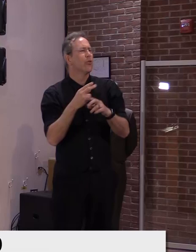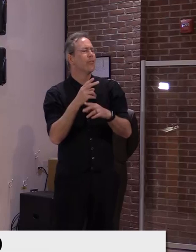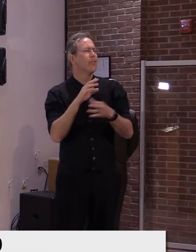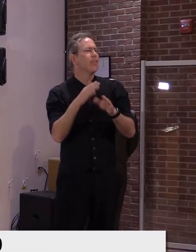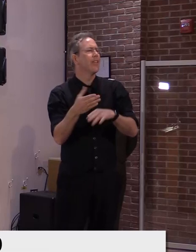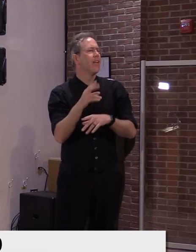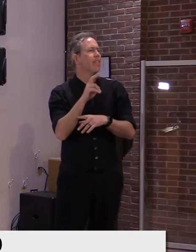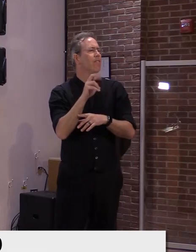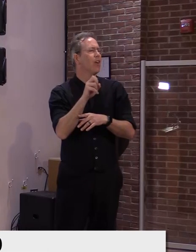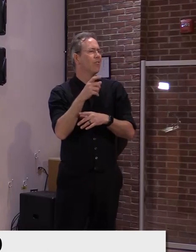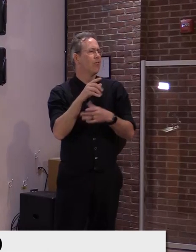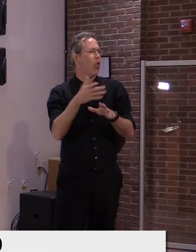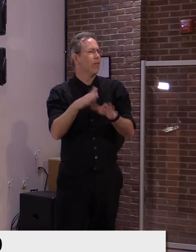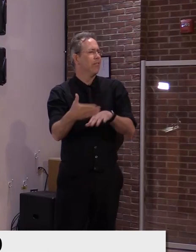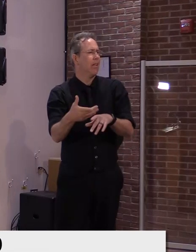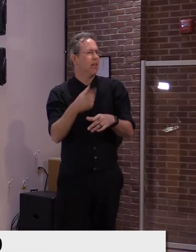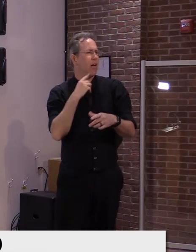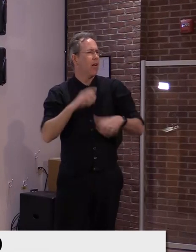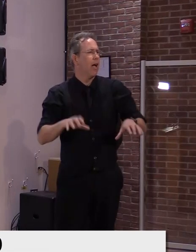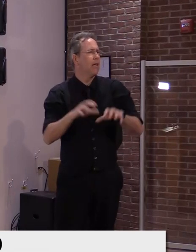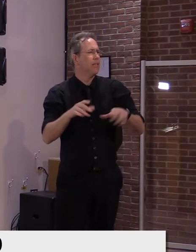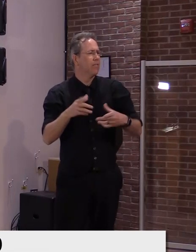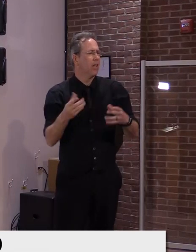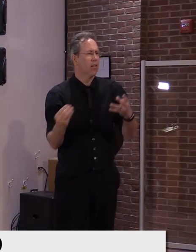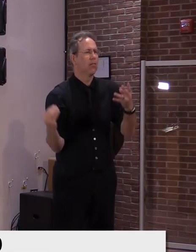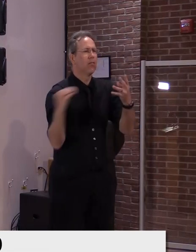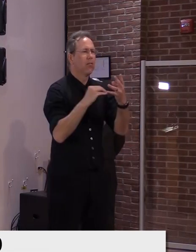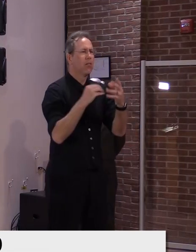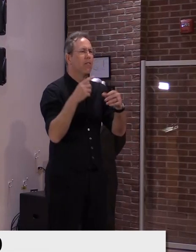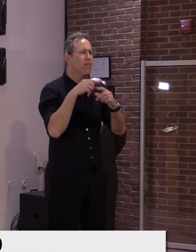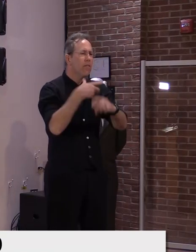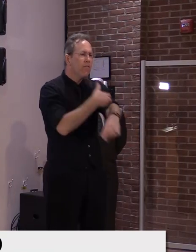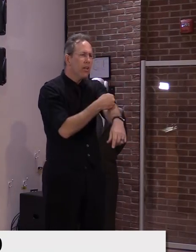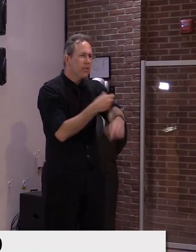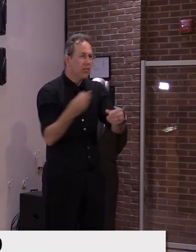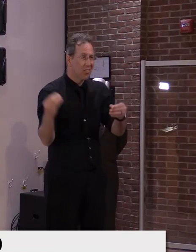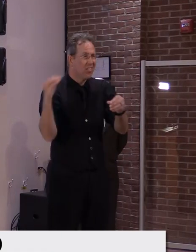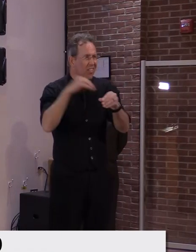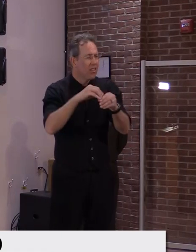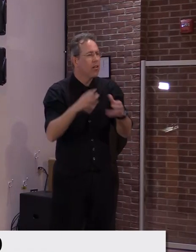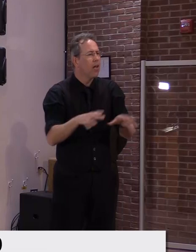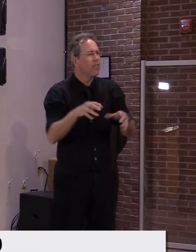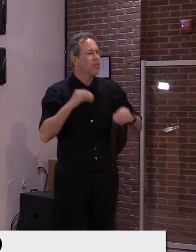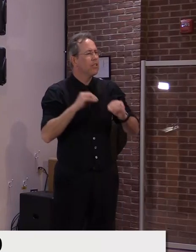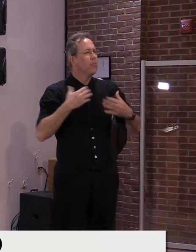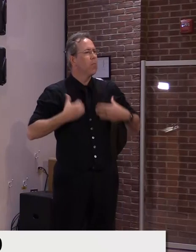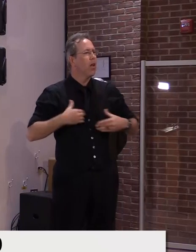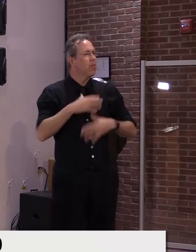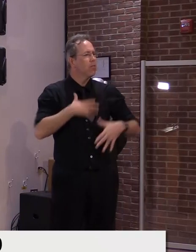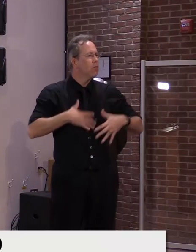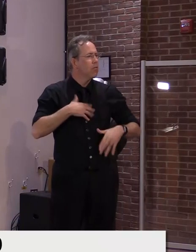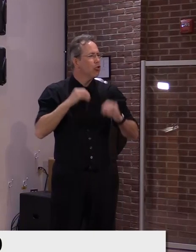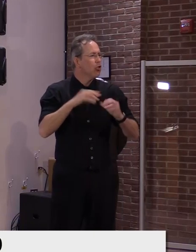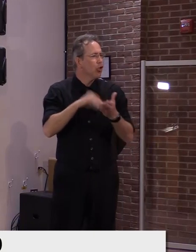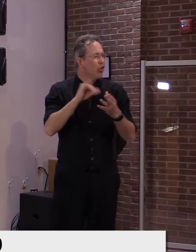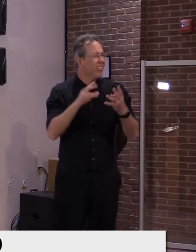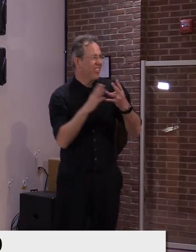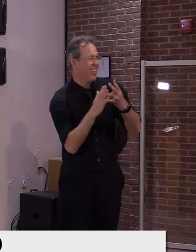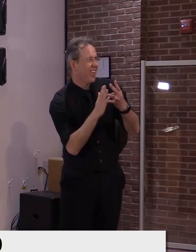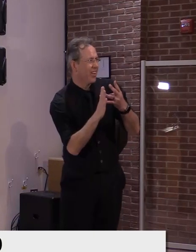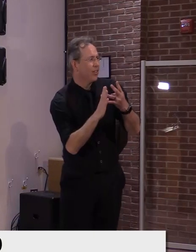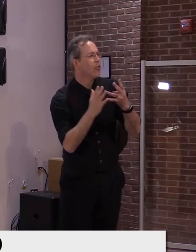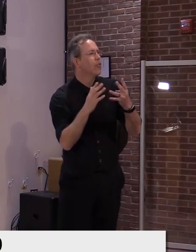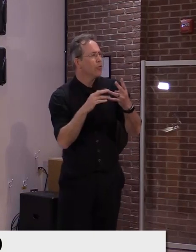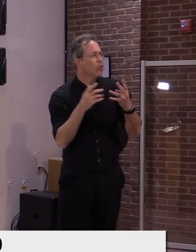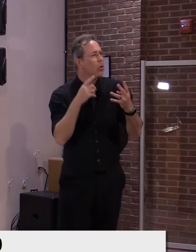chimpanzee arbovirus. The Johnson & Johnson is a human arbovirus. So is there something about that vector